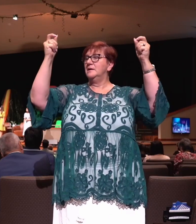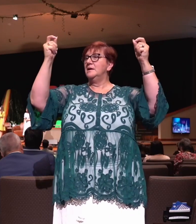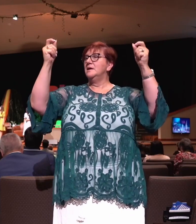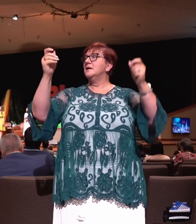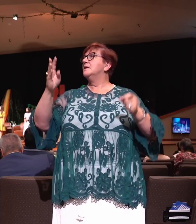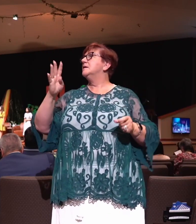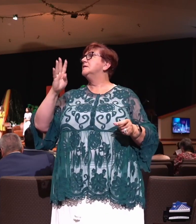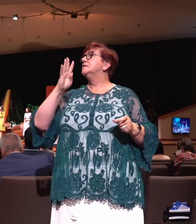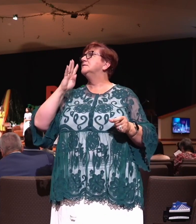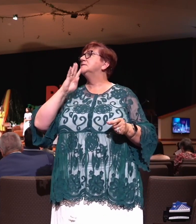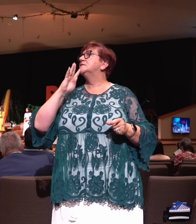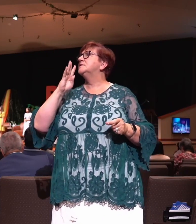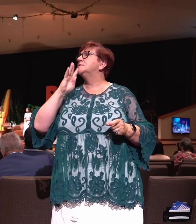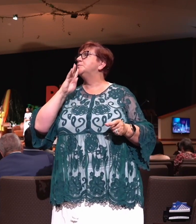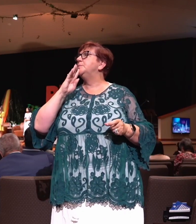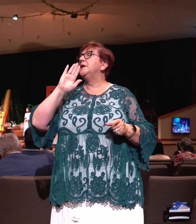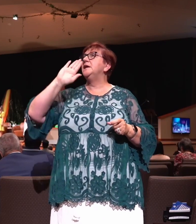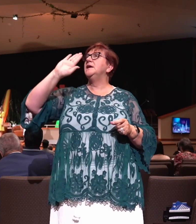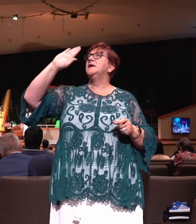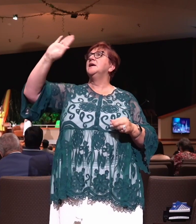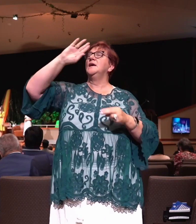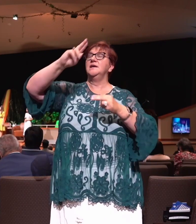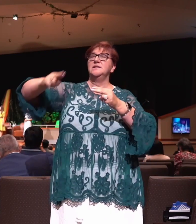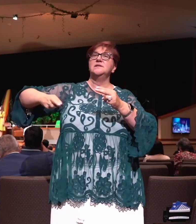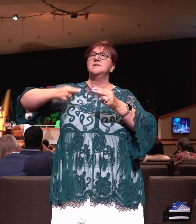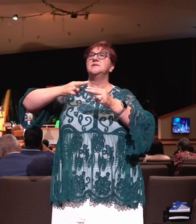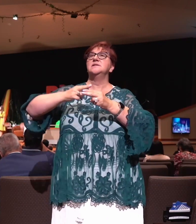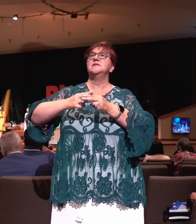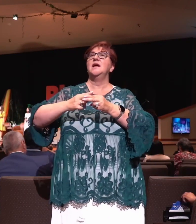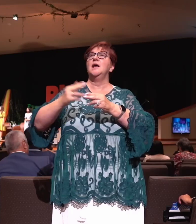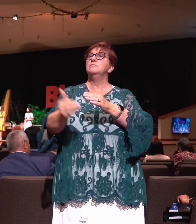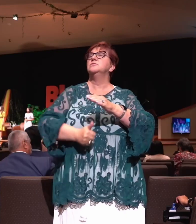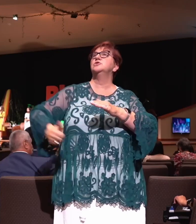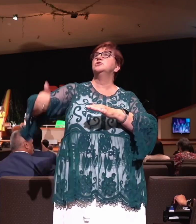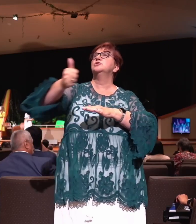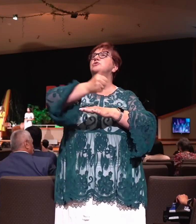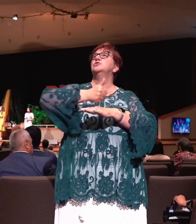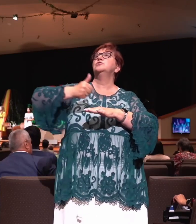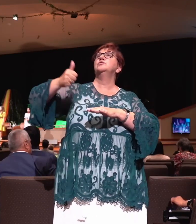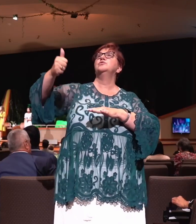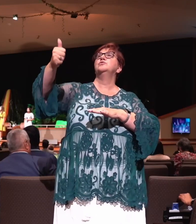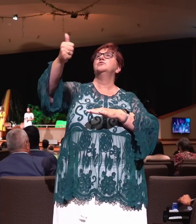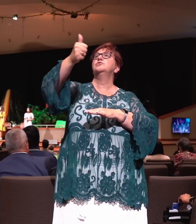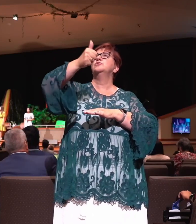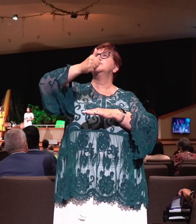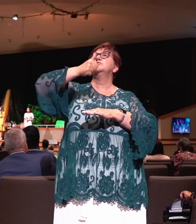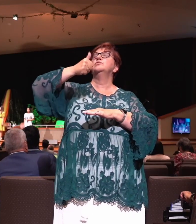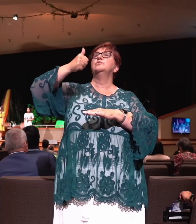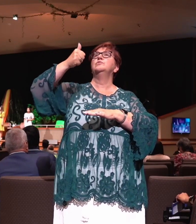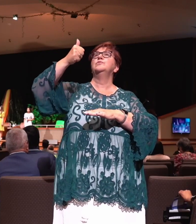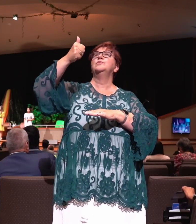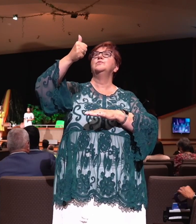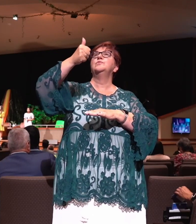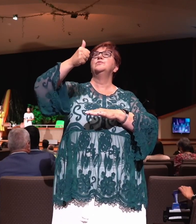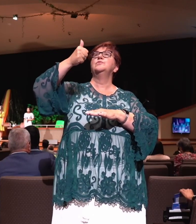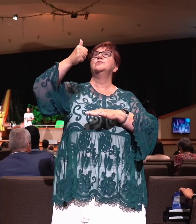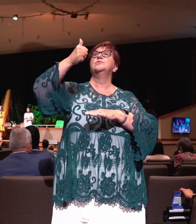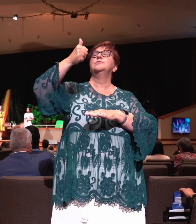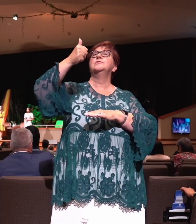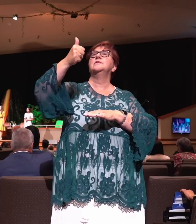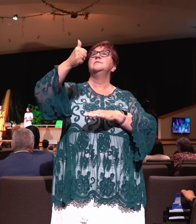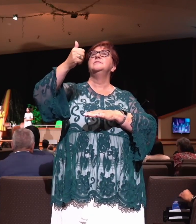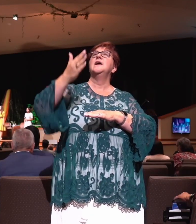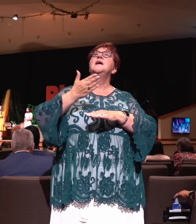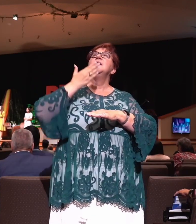Speak, say the name above all names, over every broken place. He